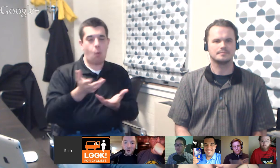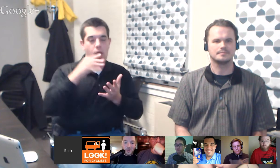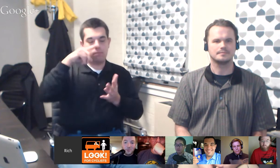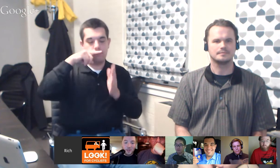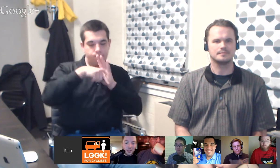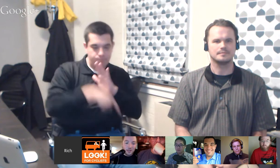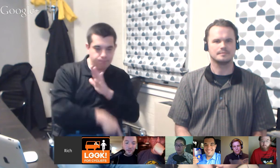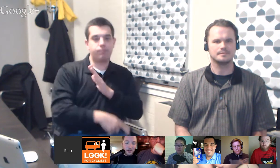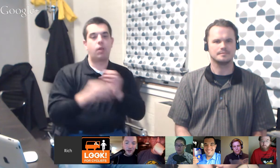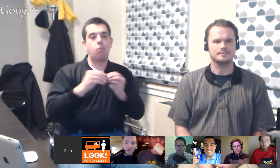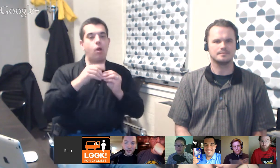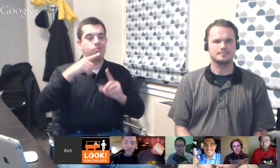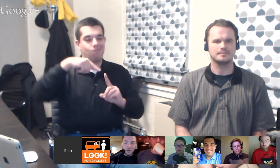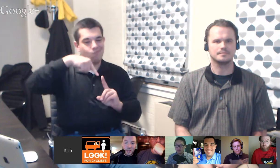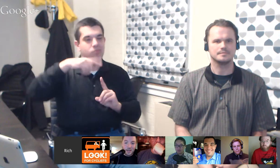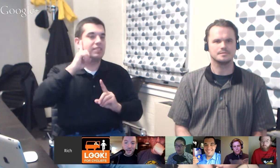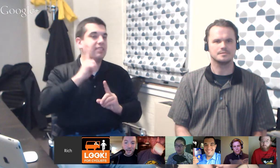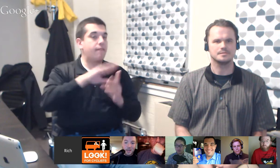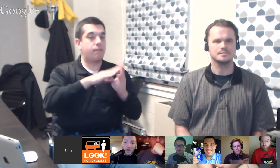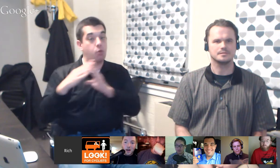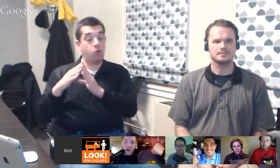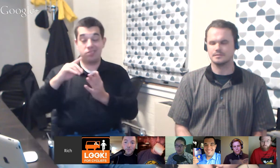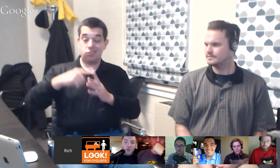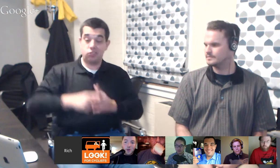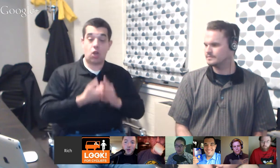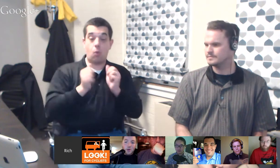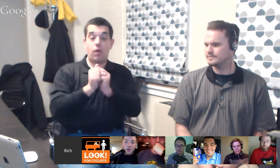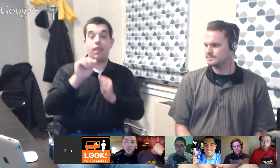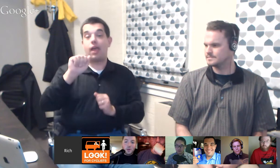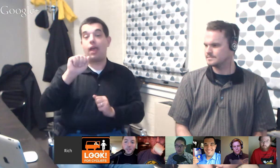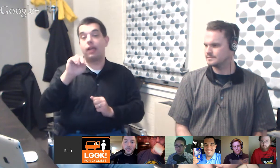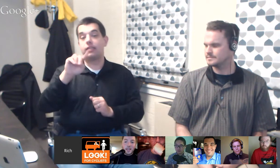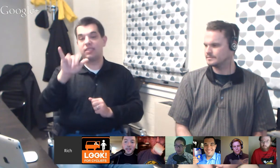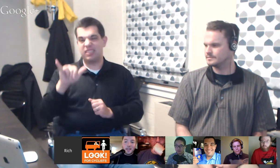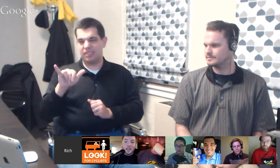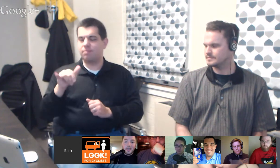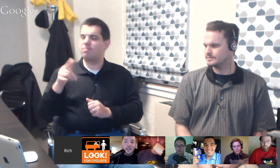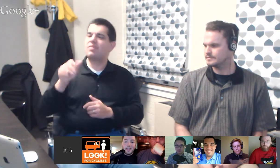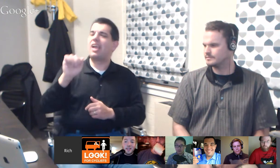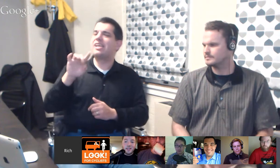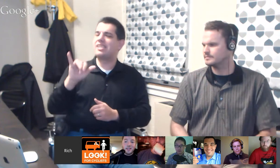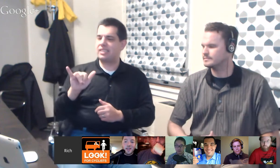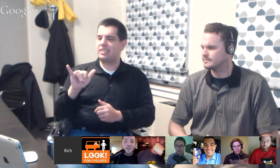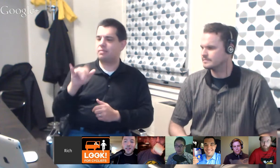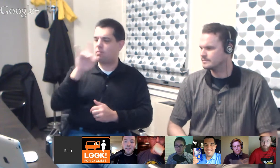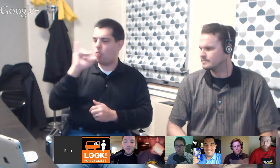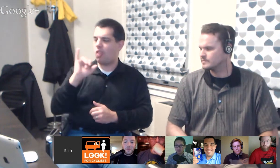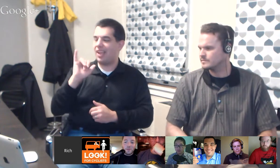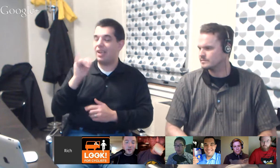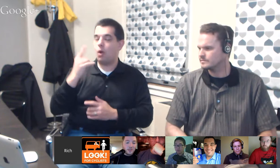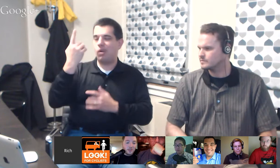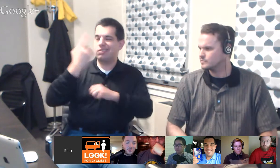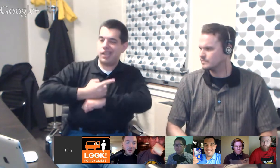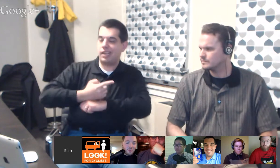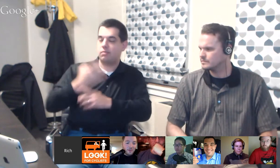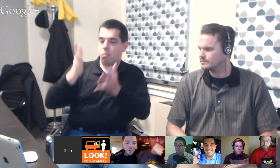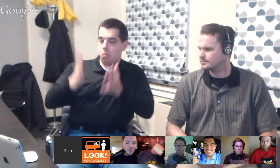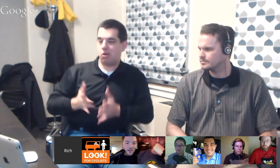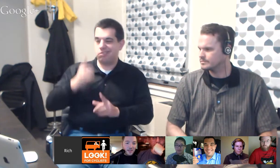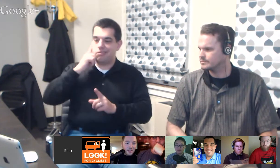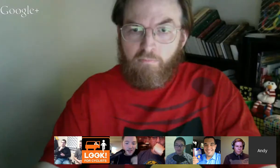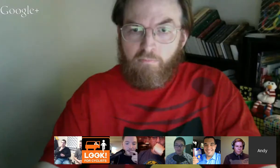deaf community and what that's all about, and I wanted to start with Andy. Andy, what is it like in the day of the life of a person who's